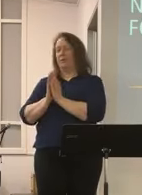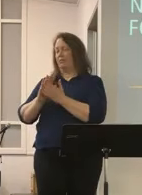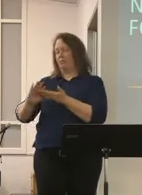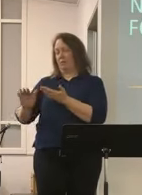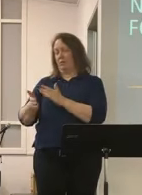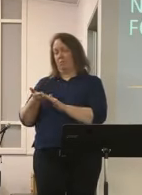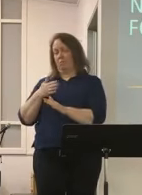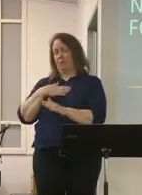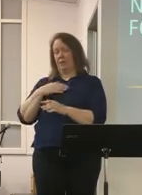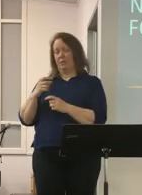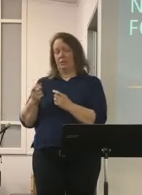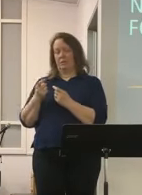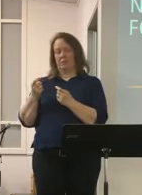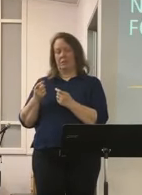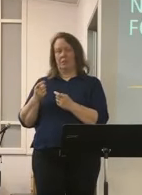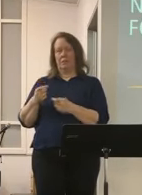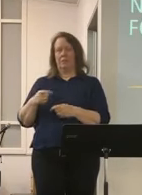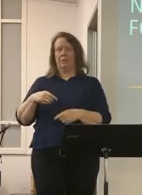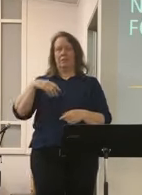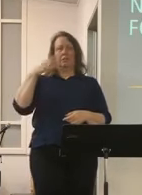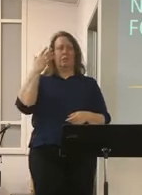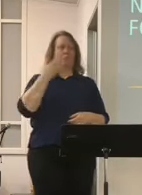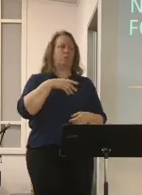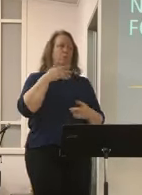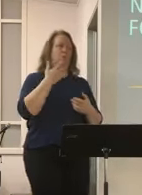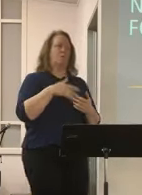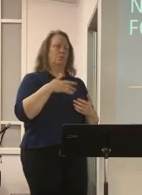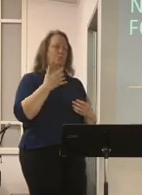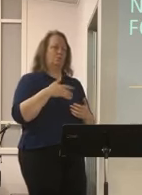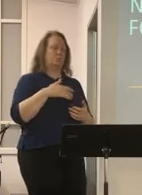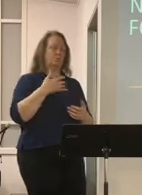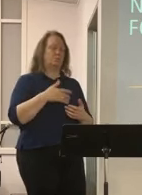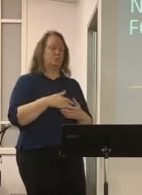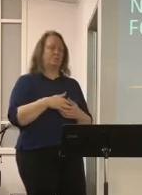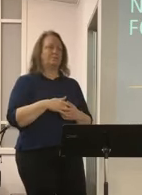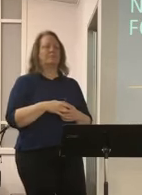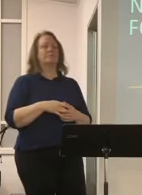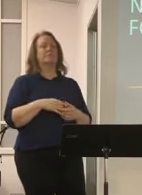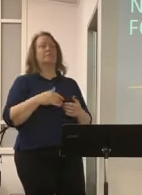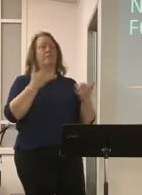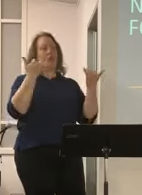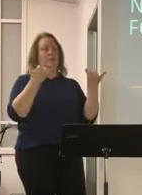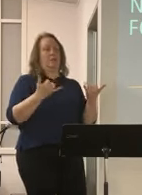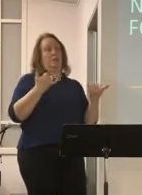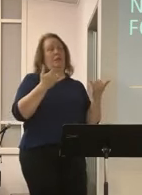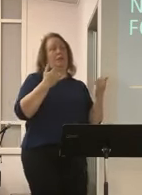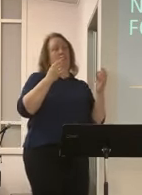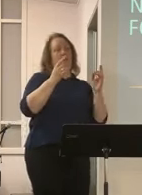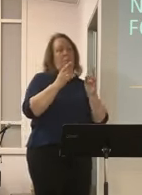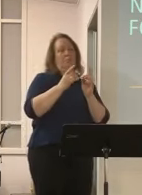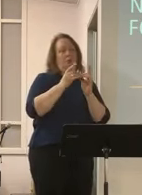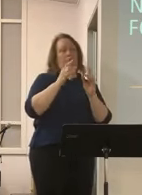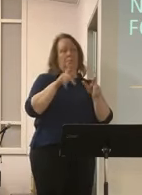person. That blows me away. Today you walk up to people and you say, "You going to